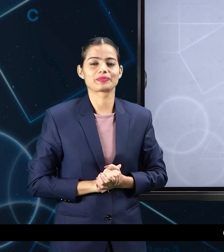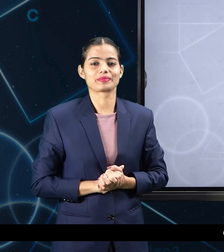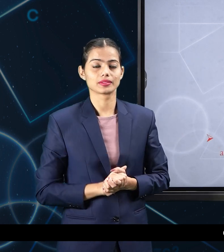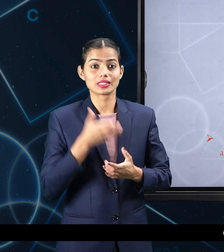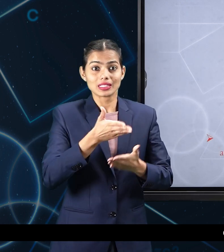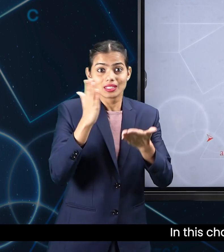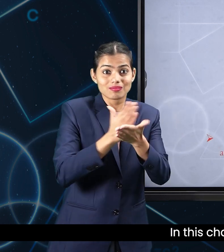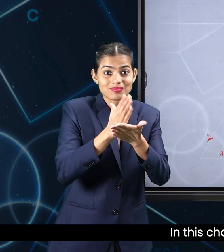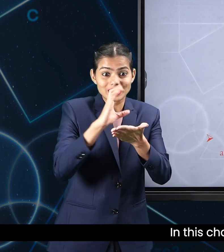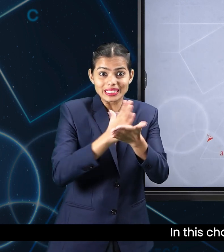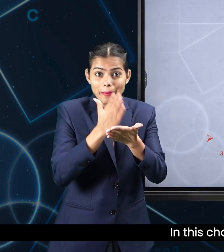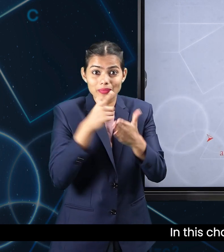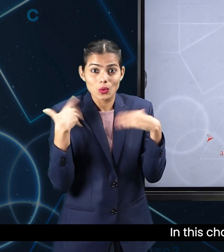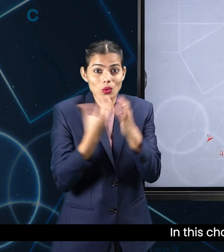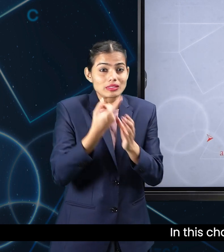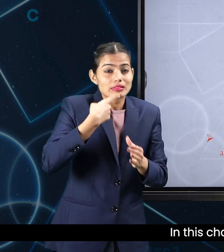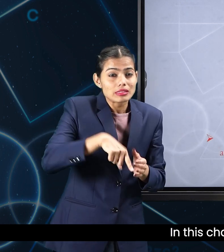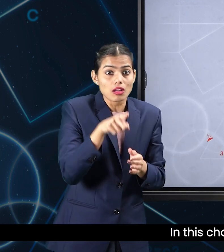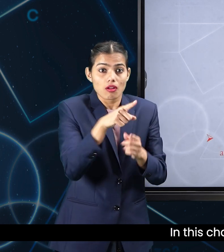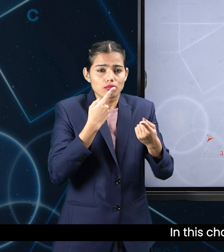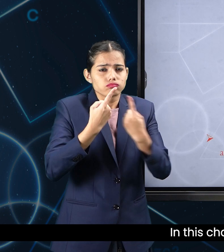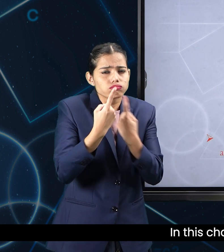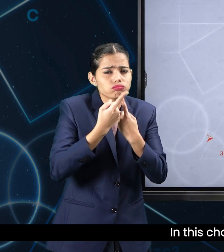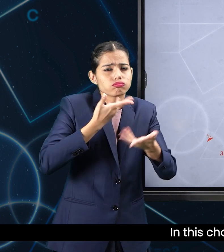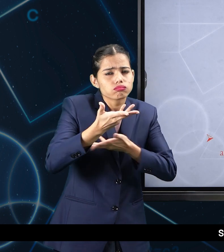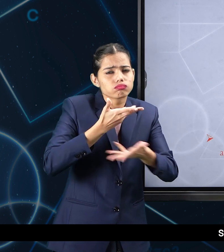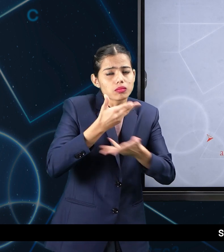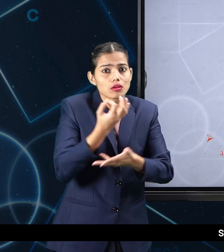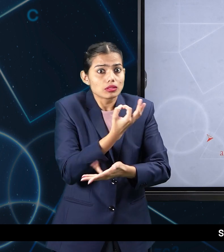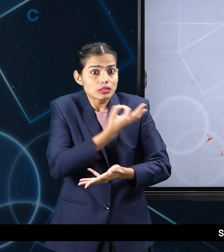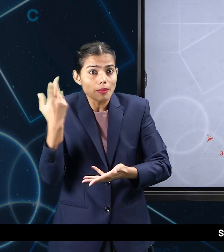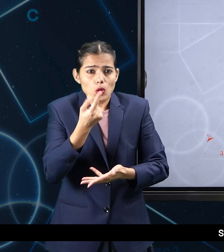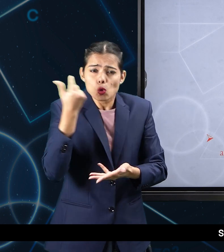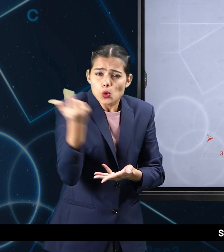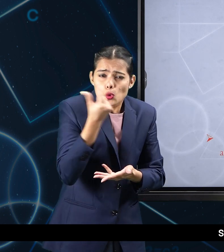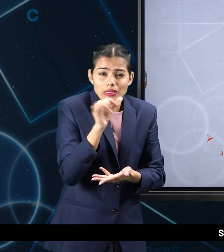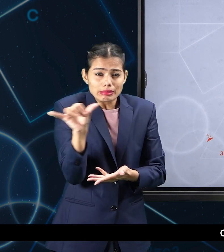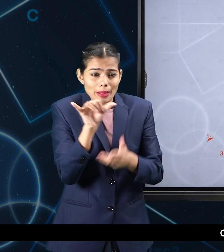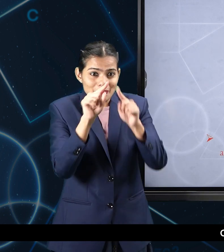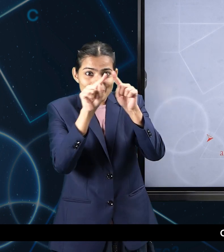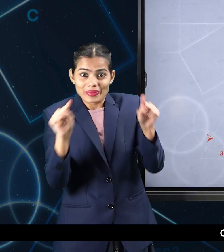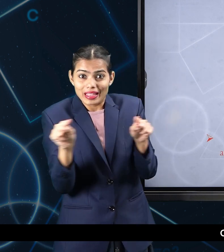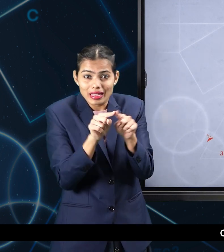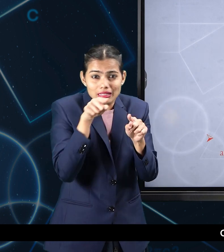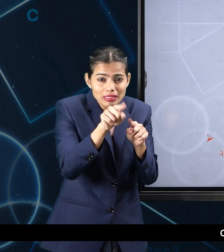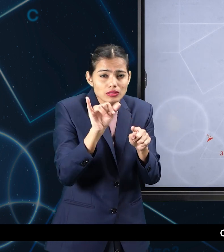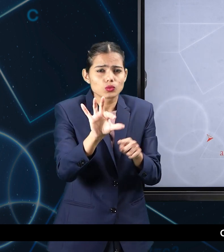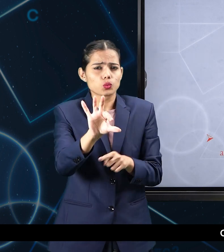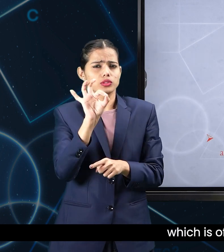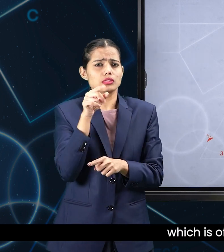In this chapter, we will be discussing specifically the use of similar triangles which